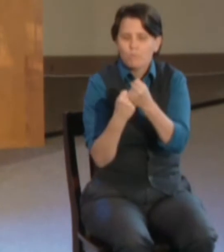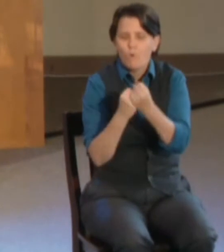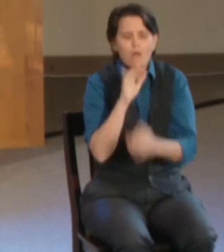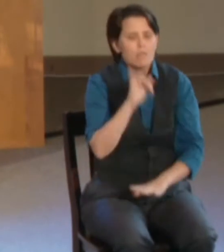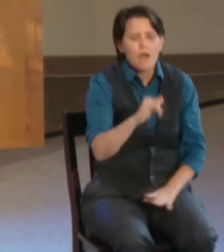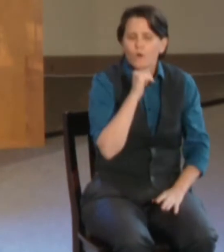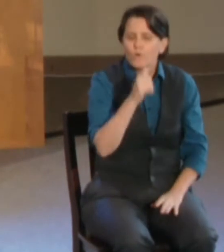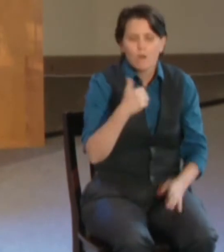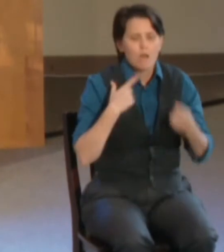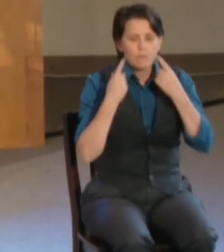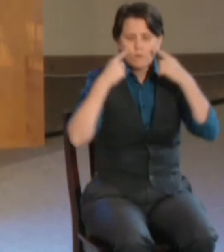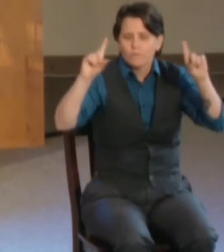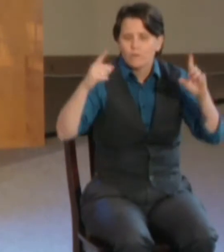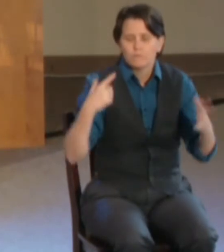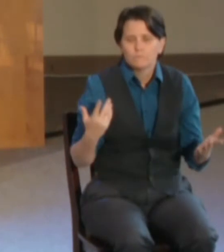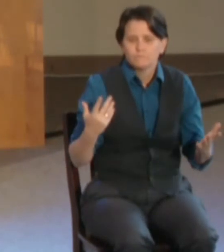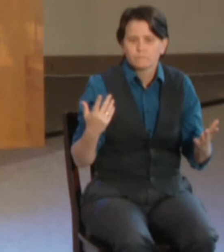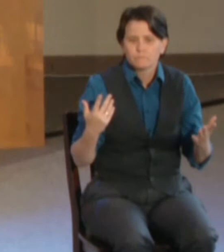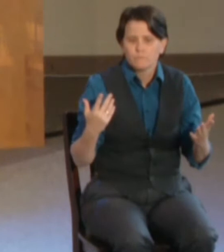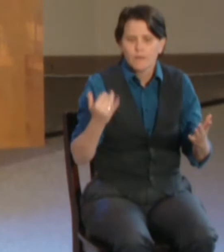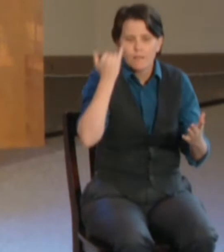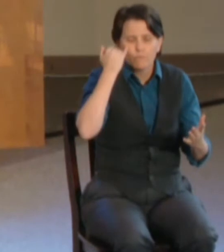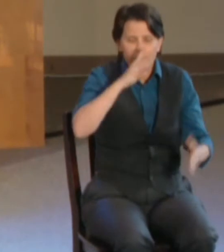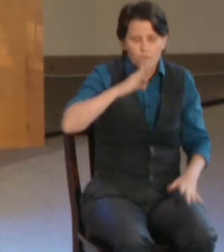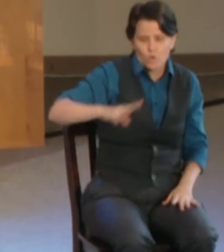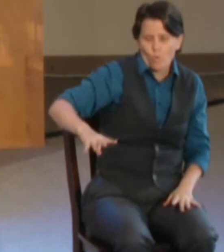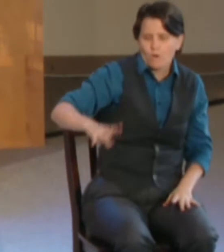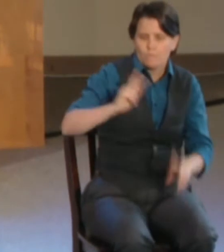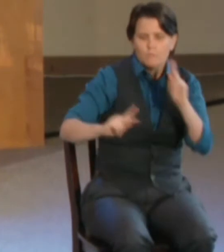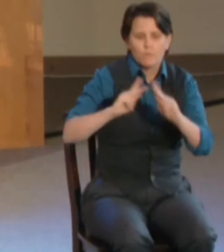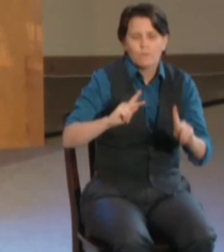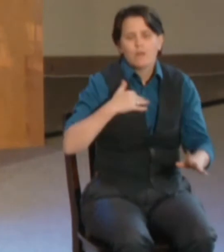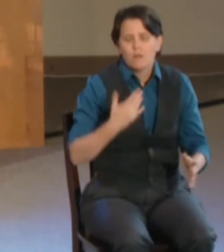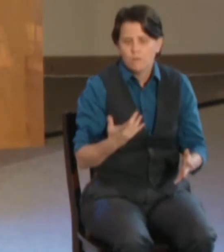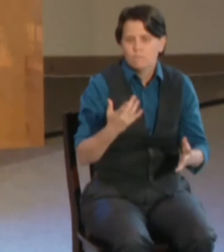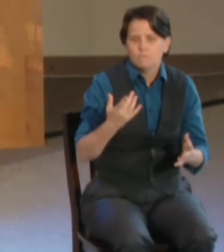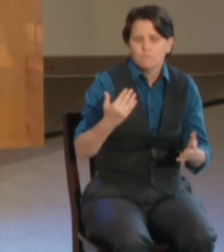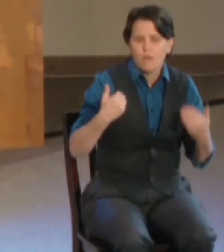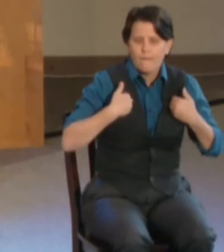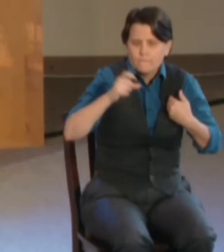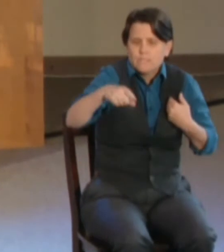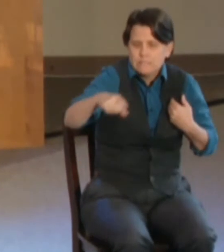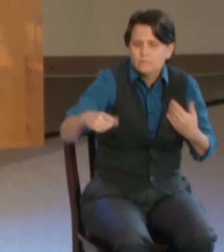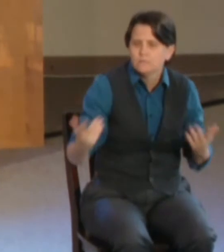only thrive our ignoring those who are in need. So let me say that again.